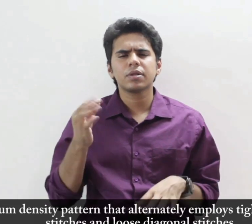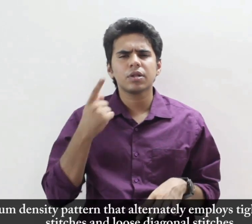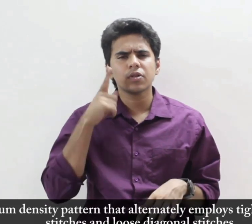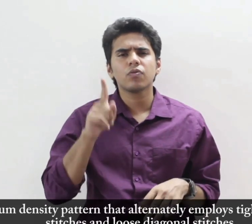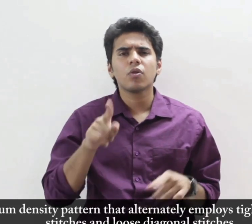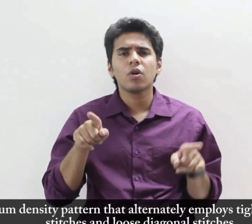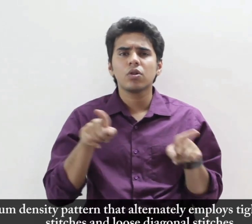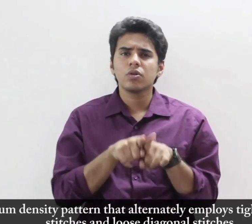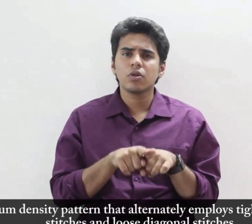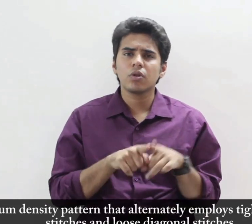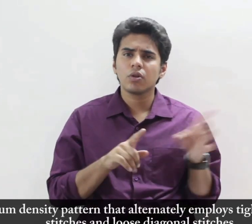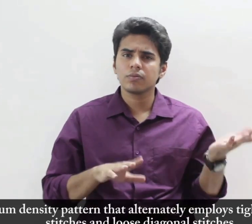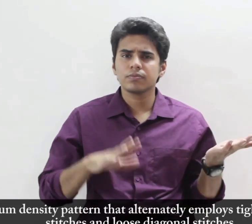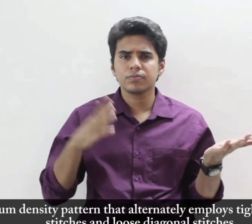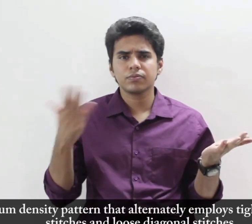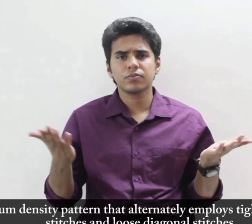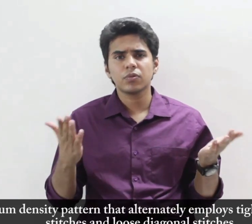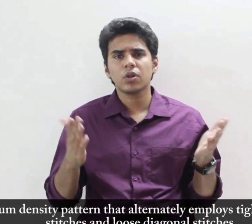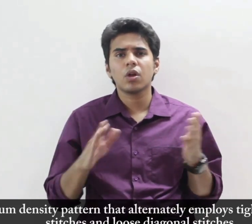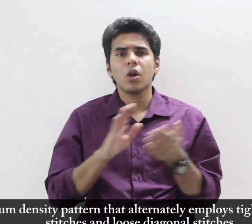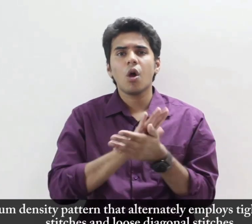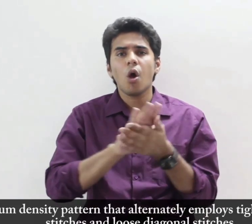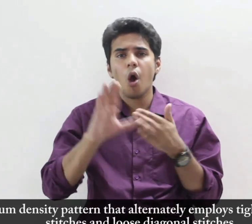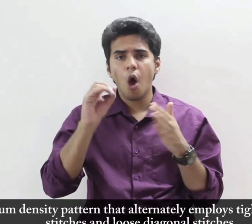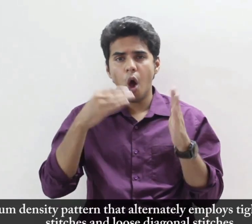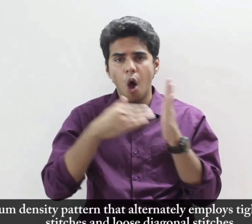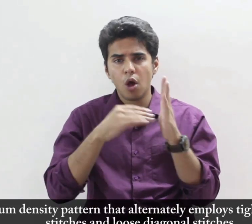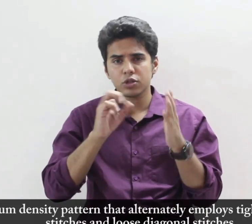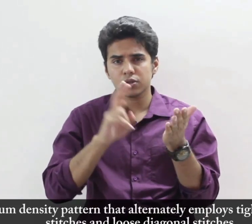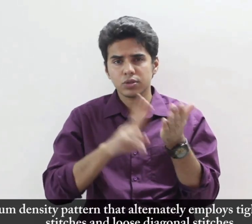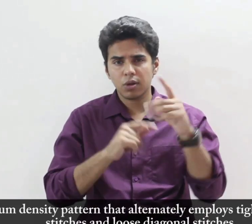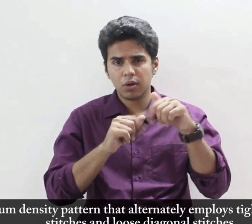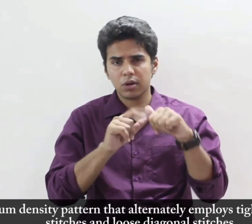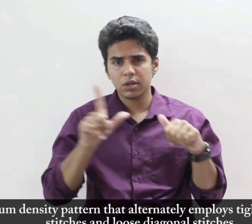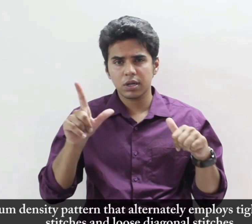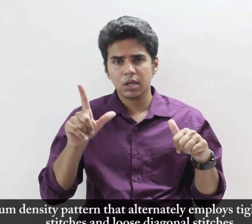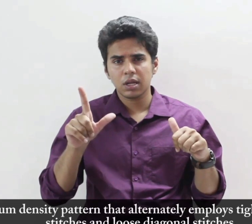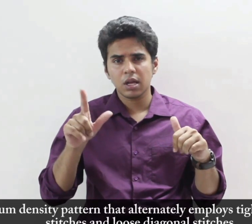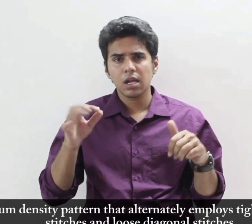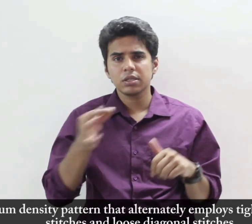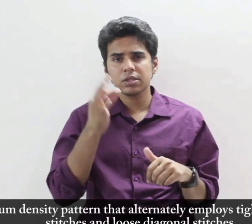that alternately employs tight horizontal stitches and loose diagonal stitches.